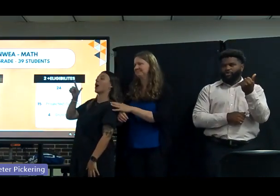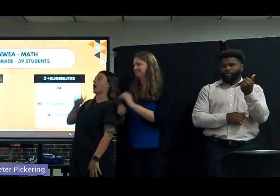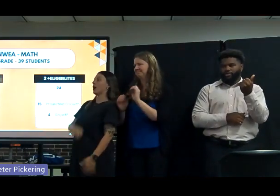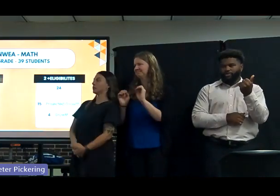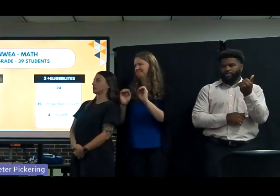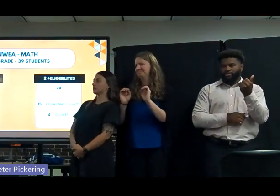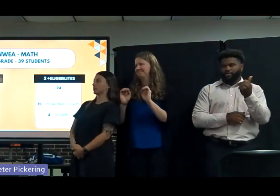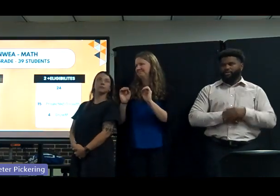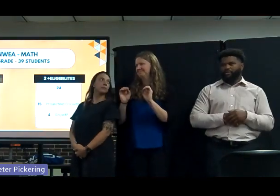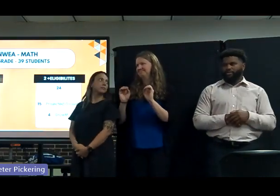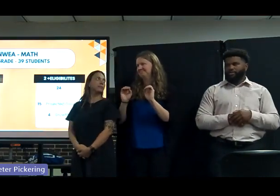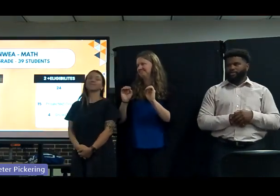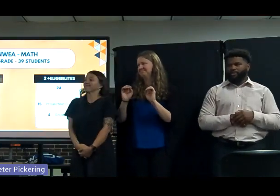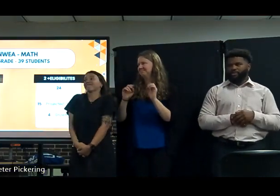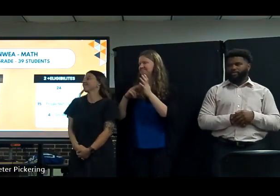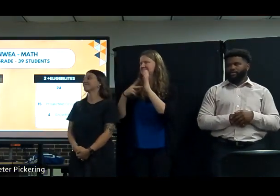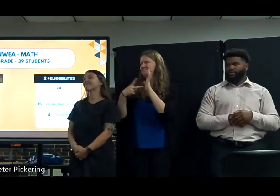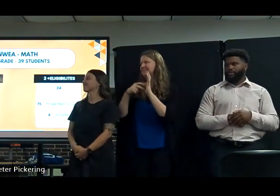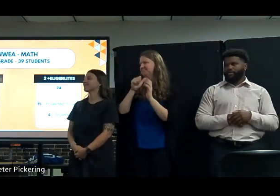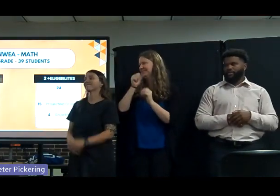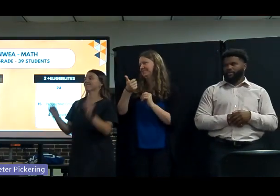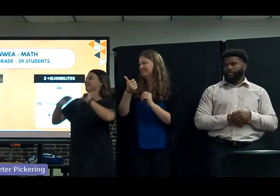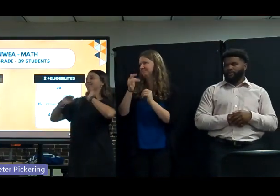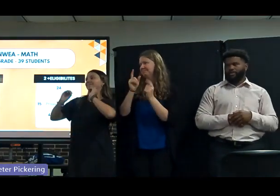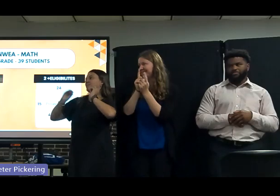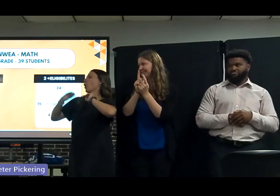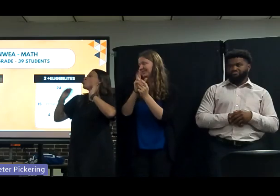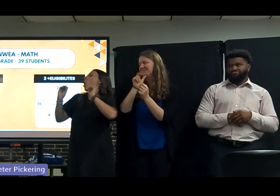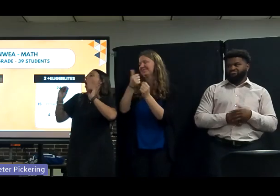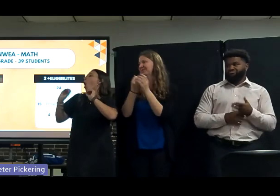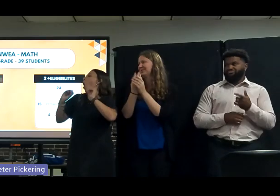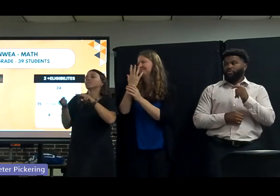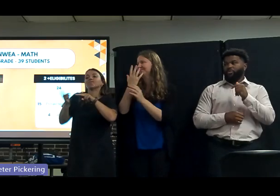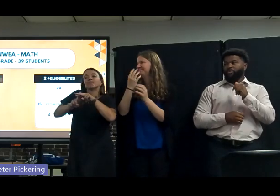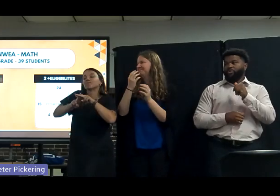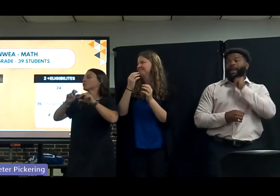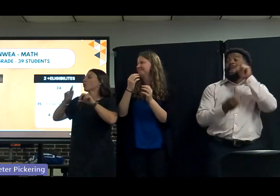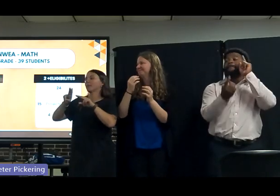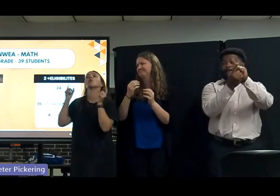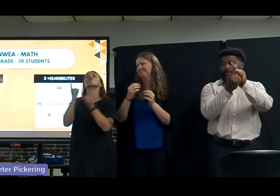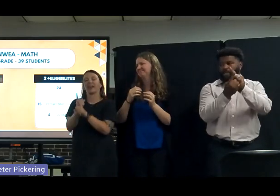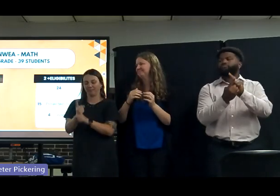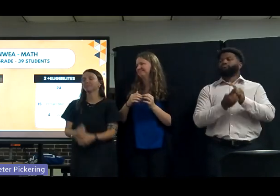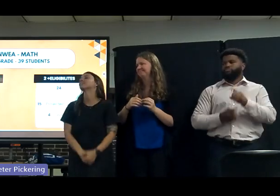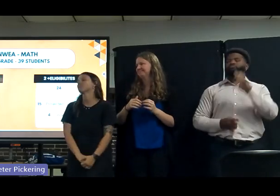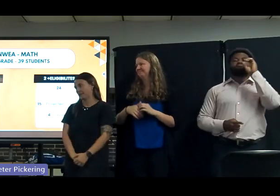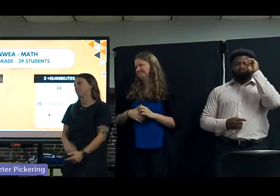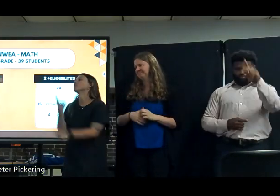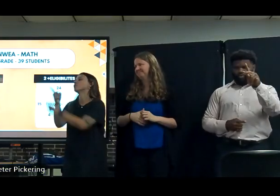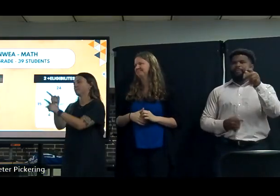what about those other students? They did not make growth, Amanda's saying.